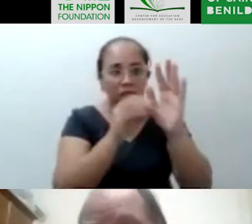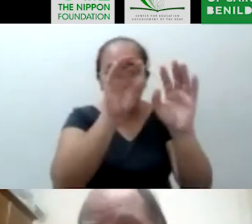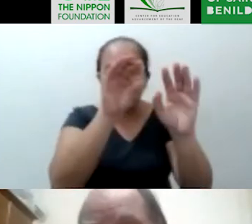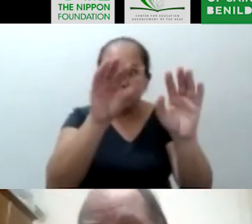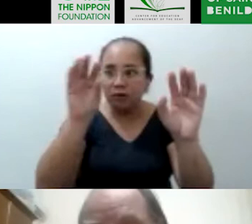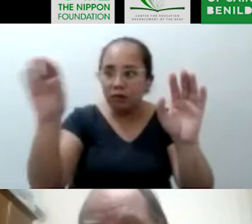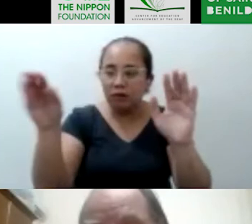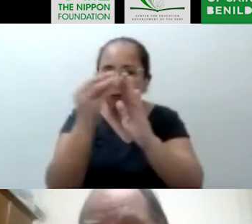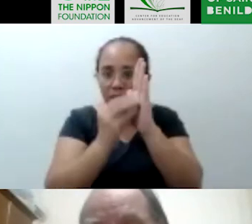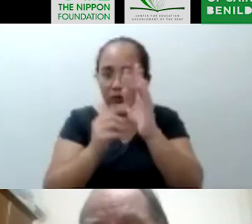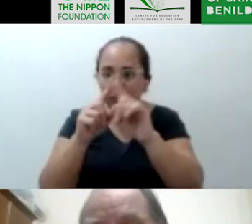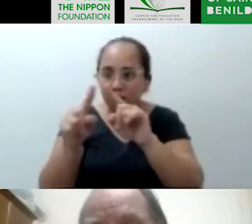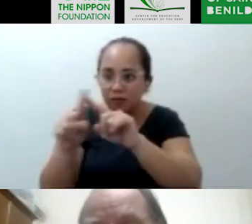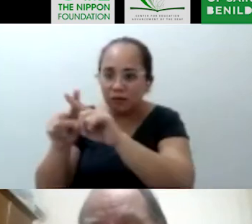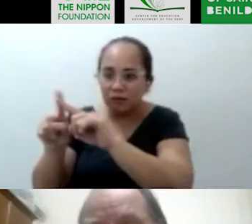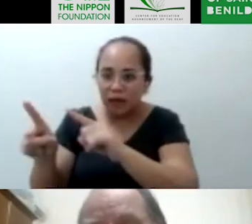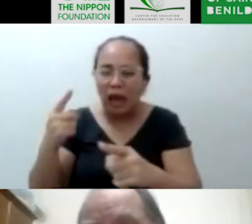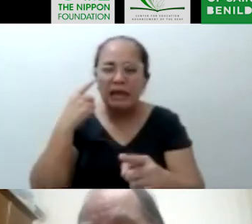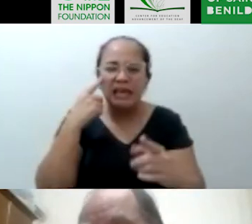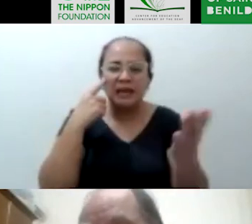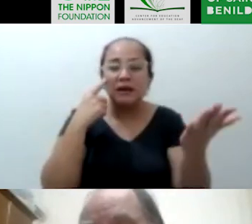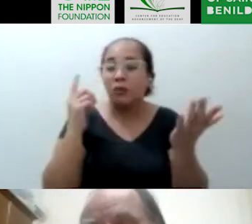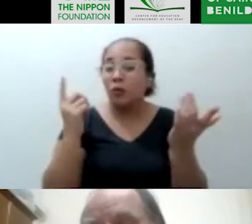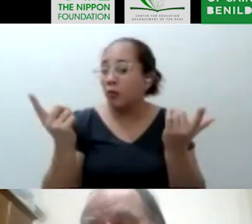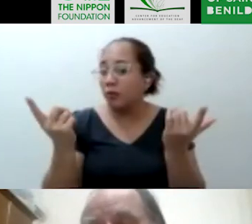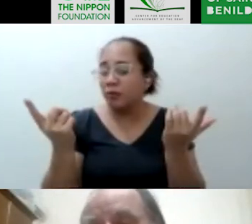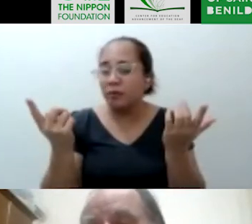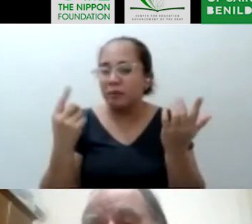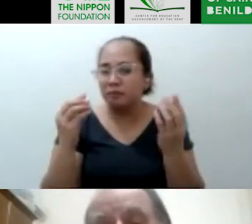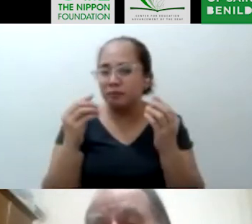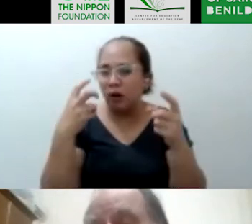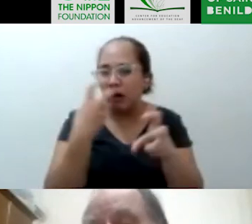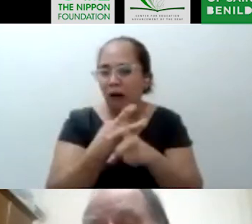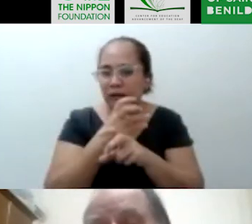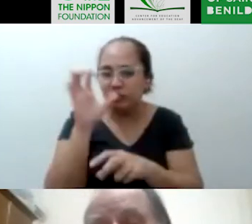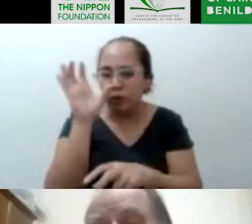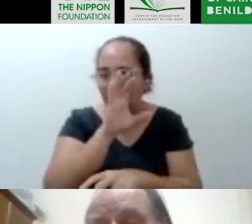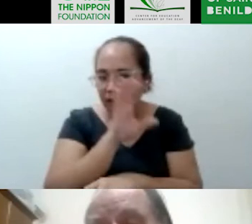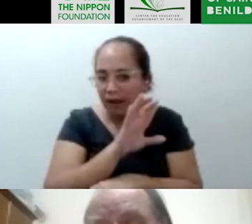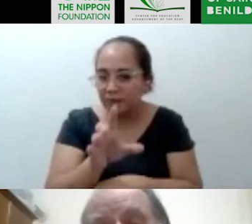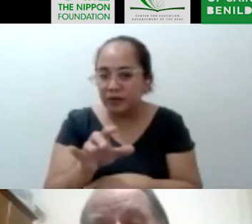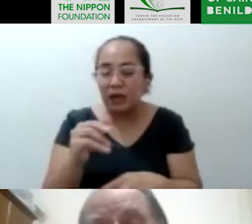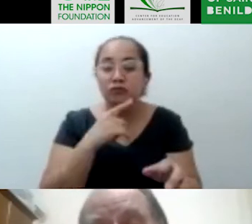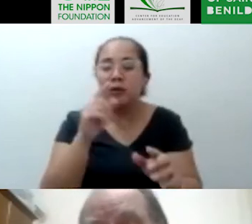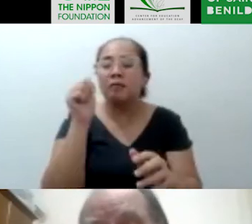column, I think it's going to be more difficult to find, but that's really up to